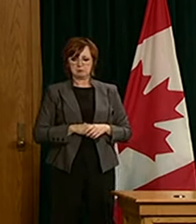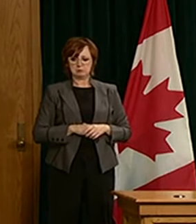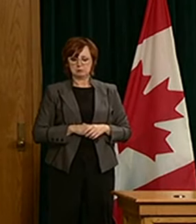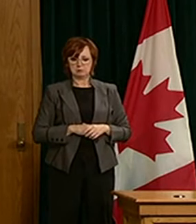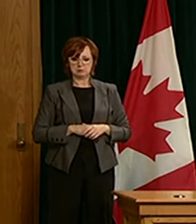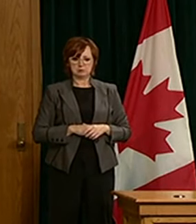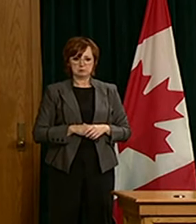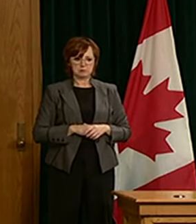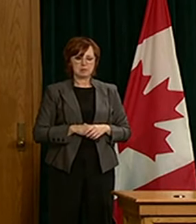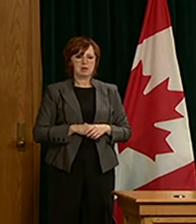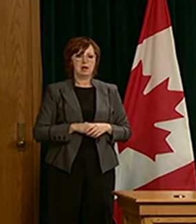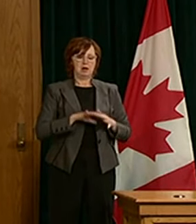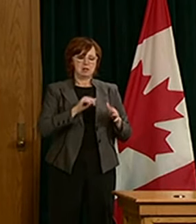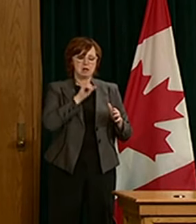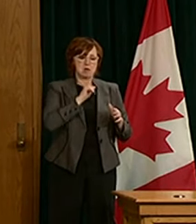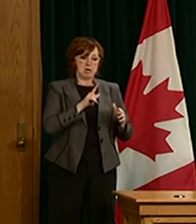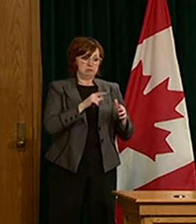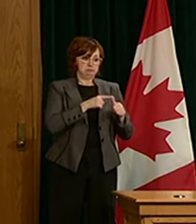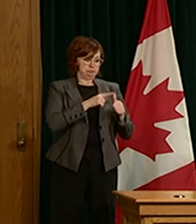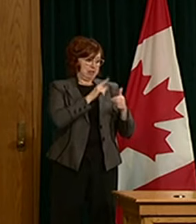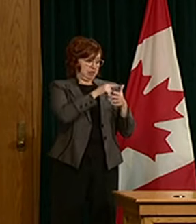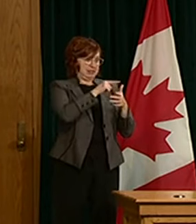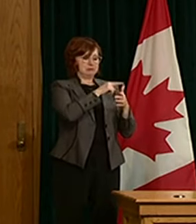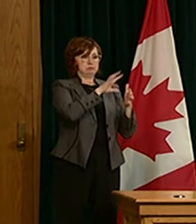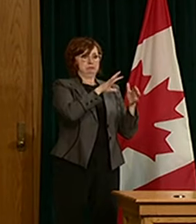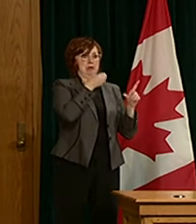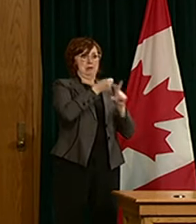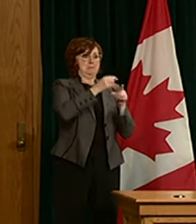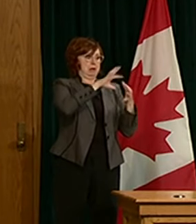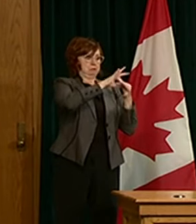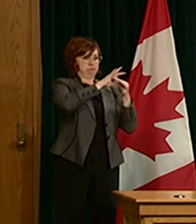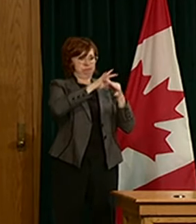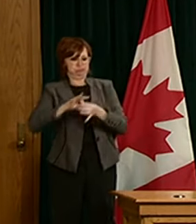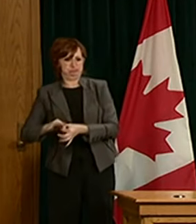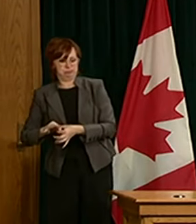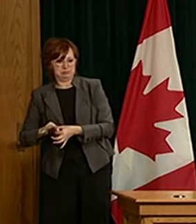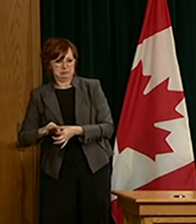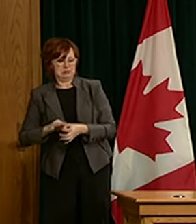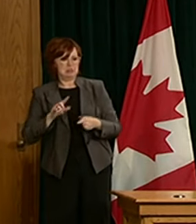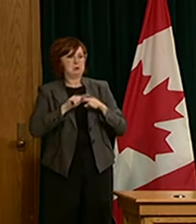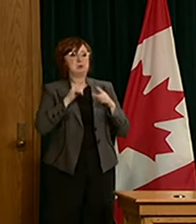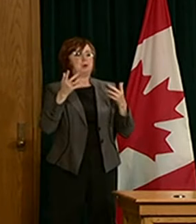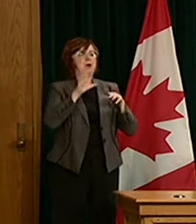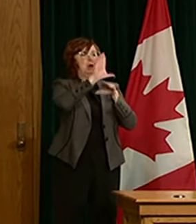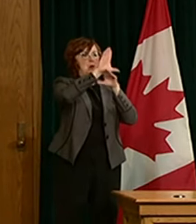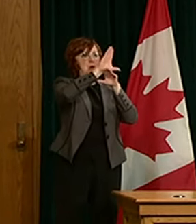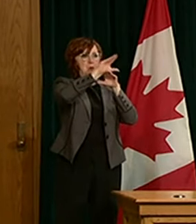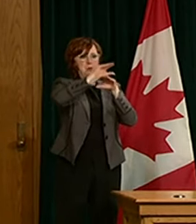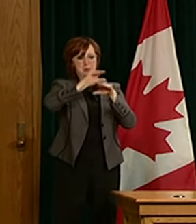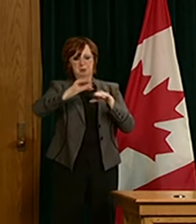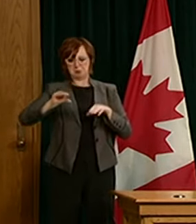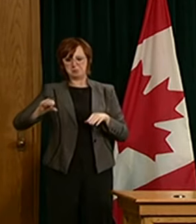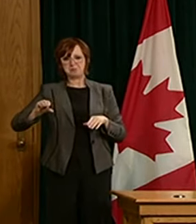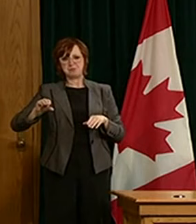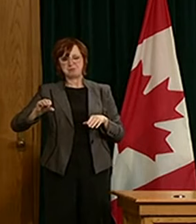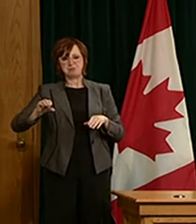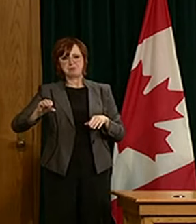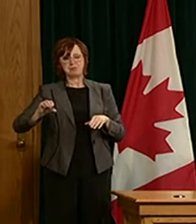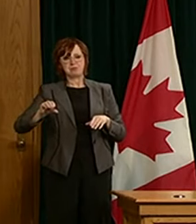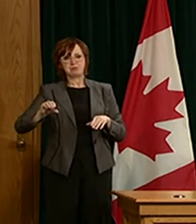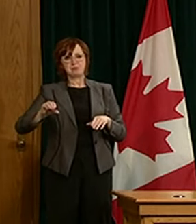success of flattening the curve. We're all in this together. The SHA is working with our partners to ensure that we're as prepared as